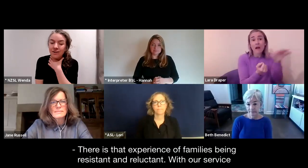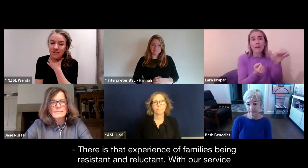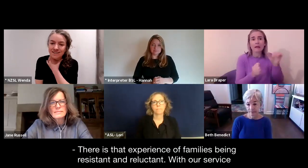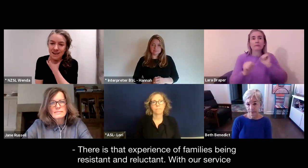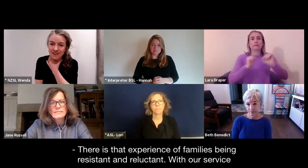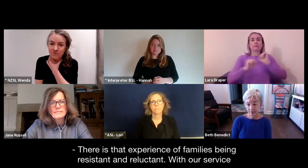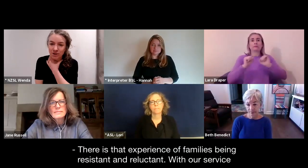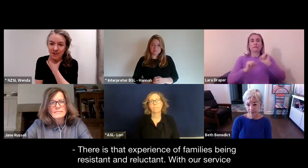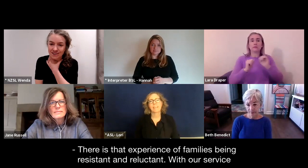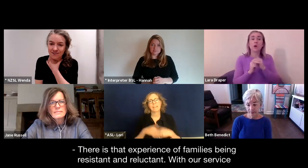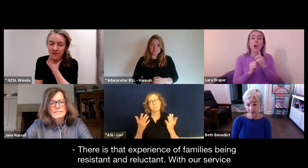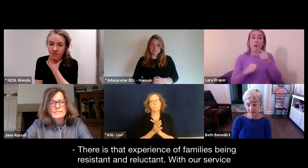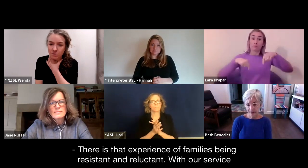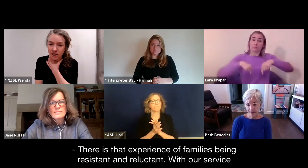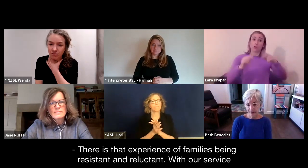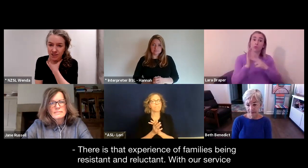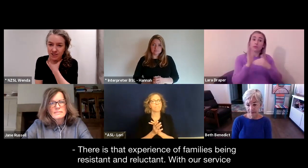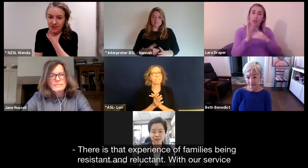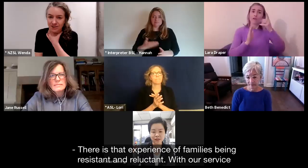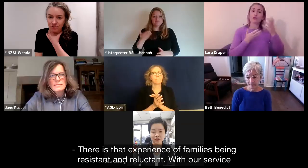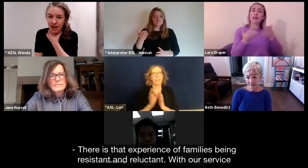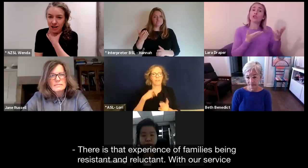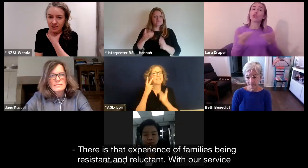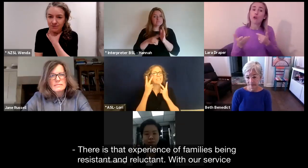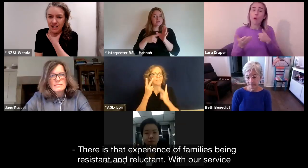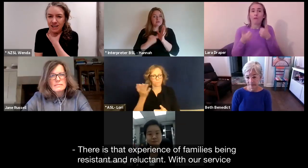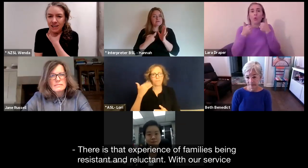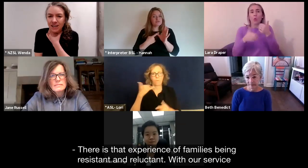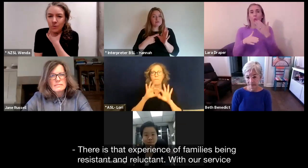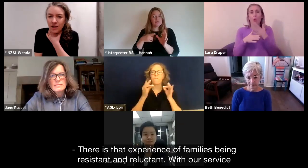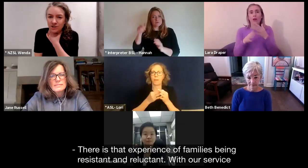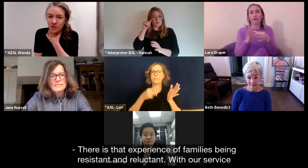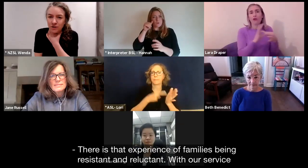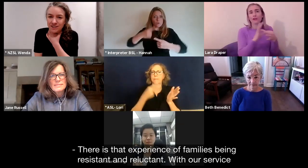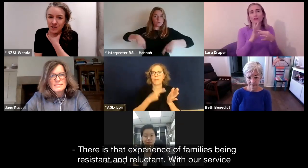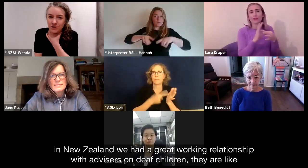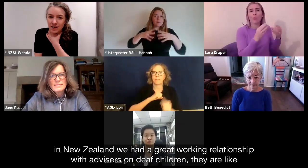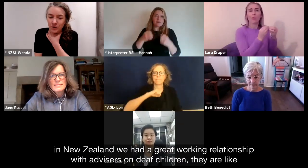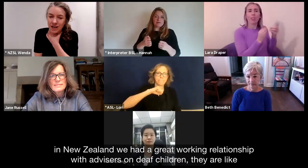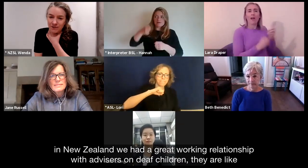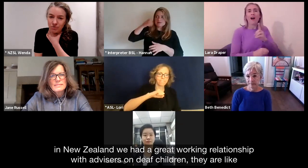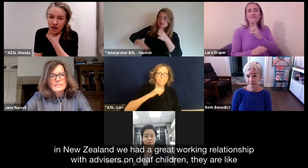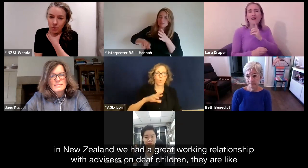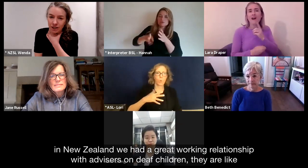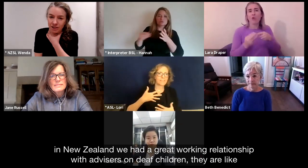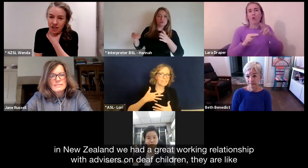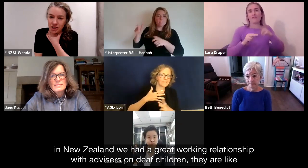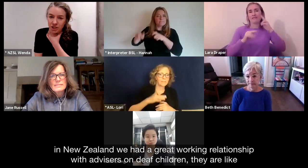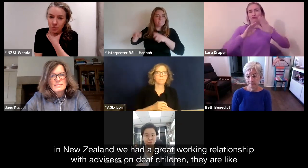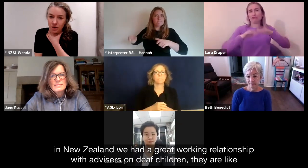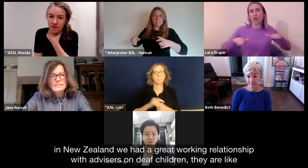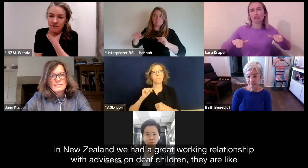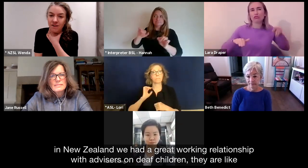There is that experience of families being resistant and reluctant. With our service in New Zealand, we have a great working